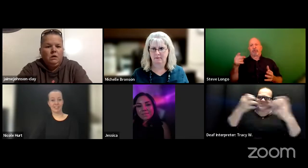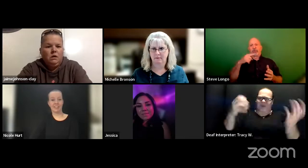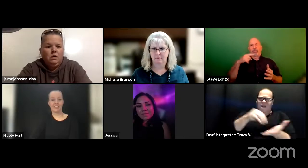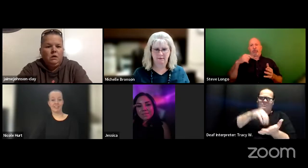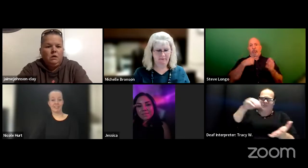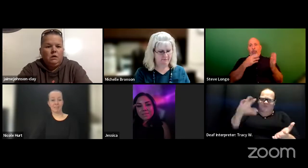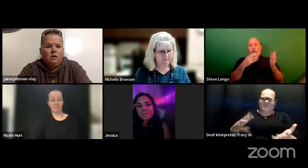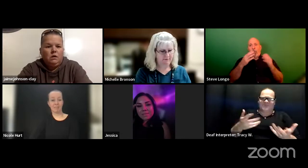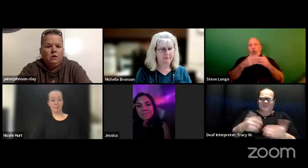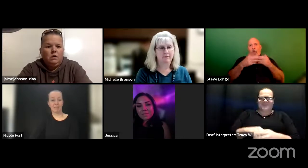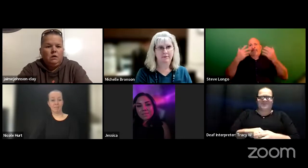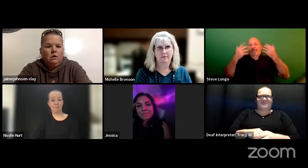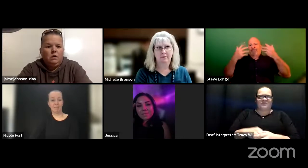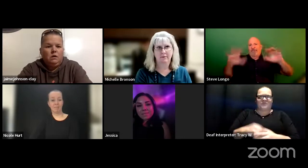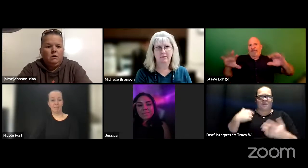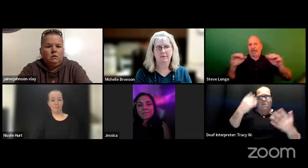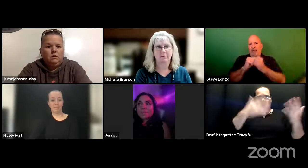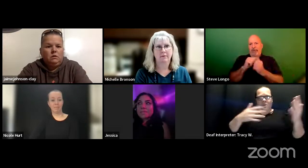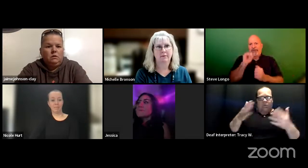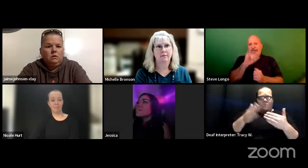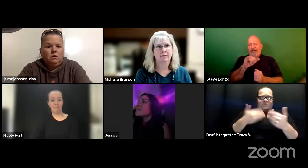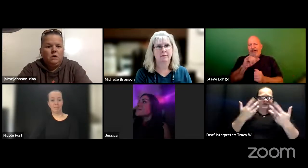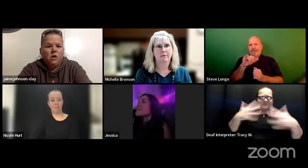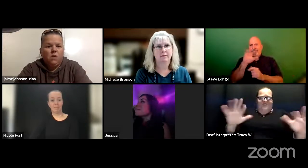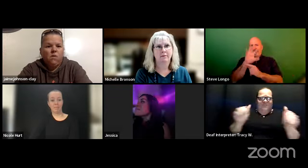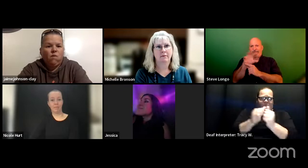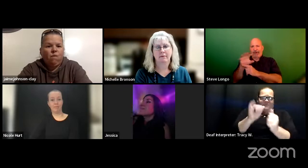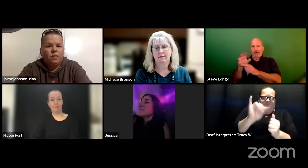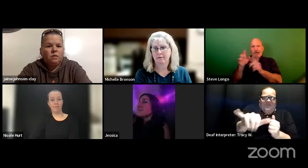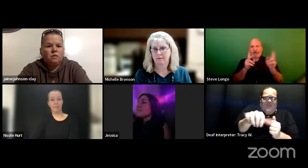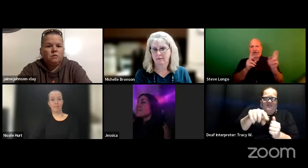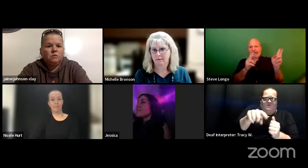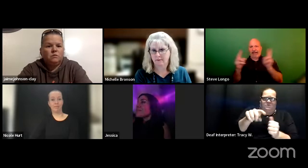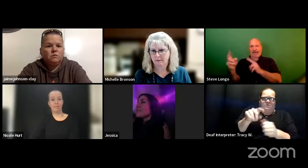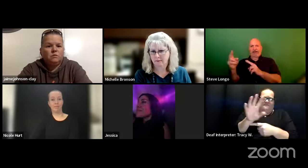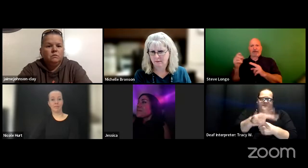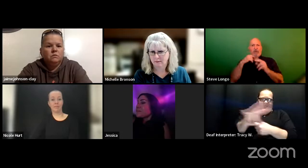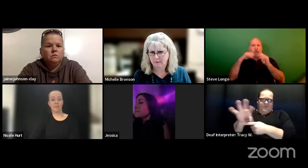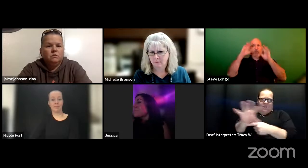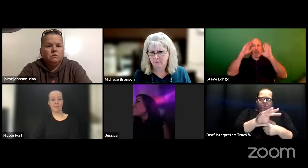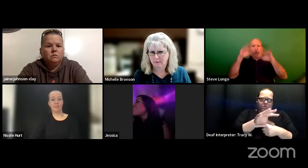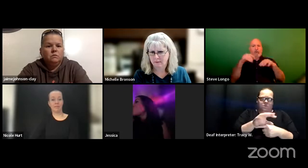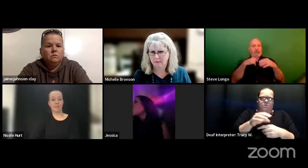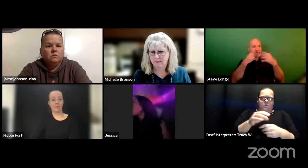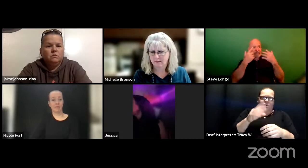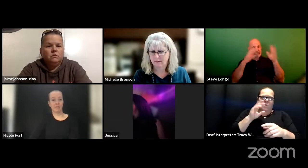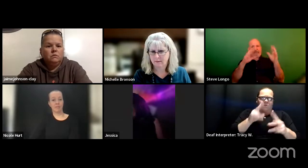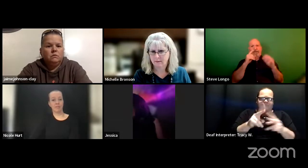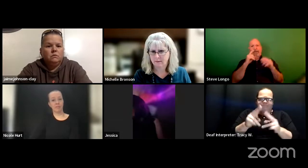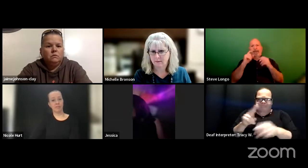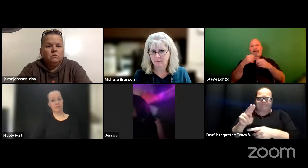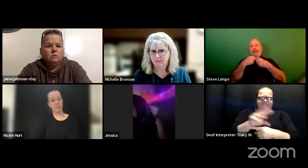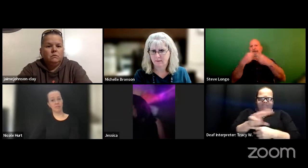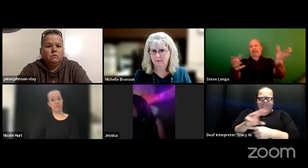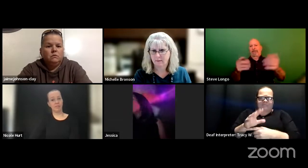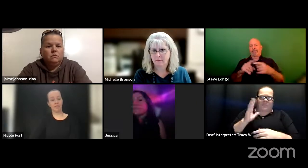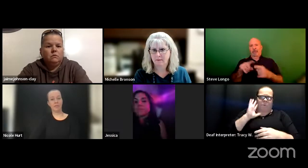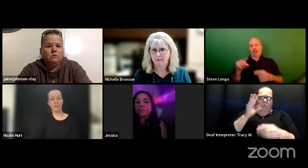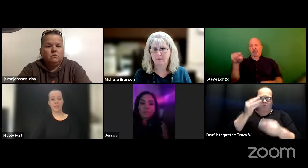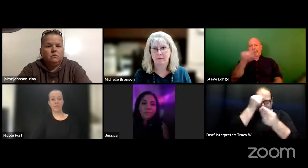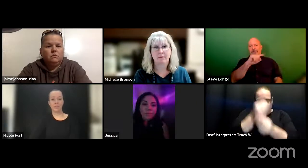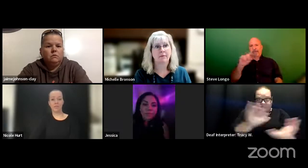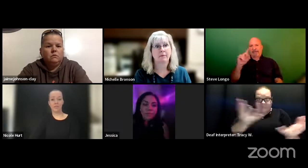that is attributed to Rita Corey. So we are almost completed. We have almost completed that video and